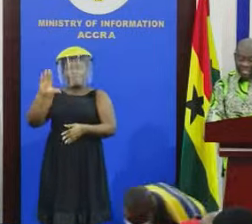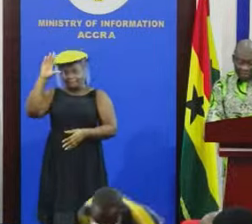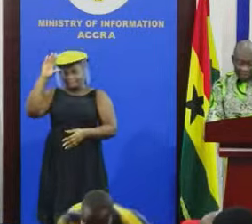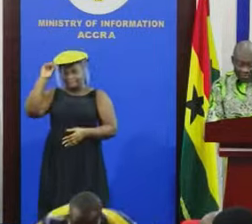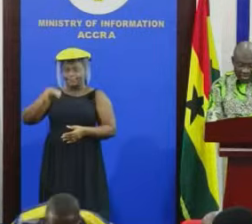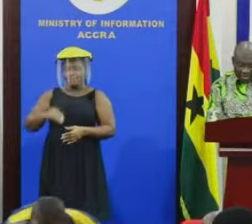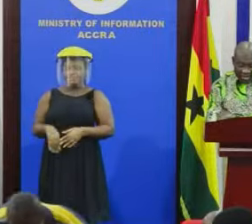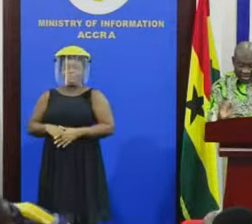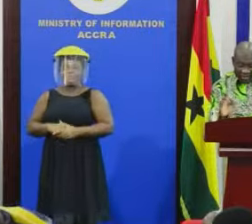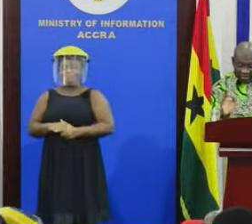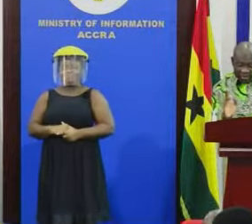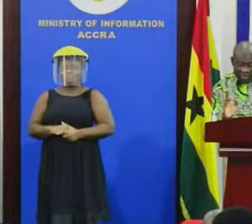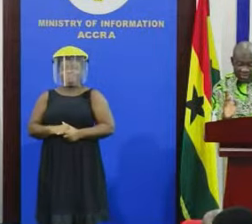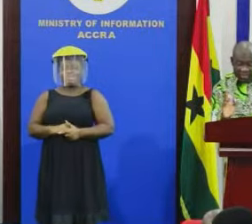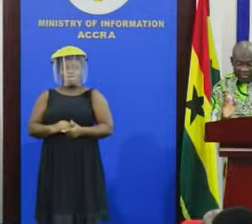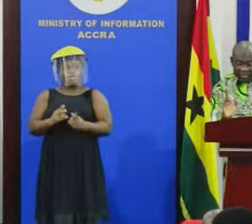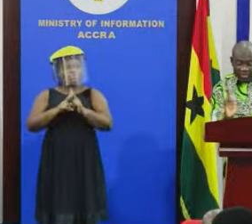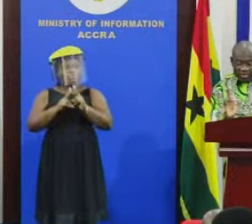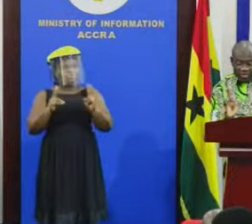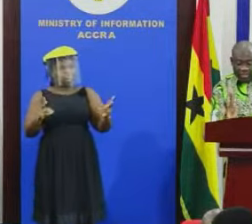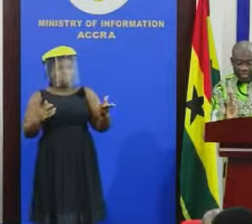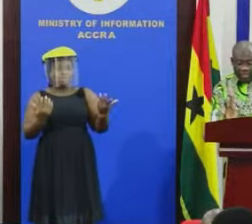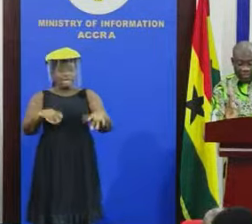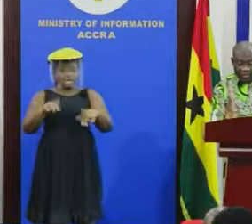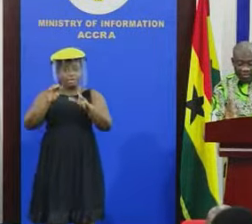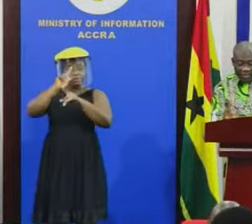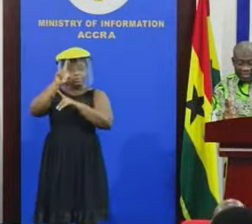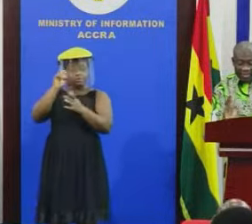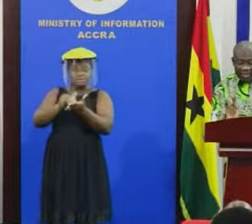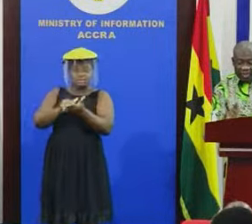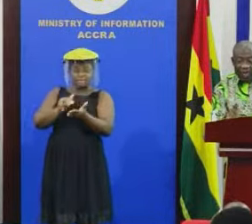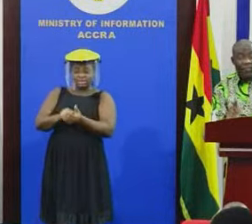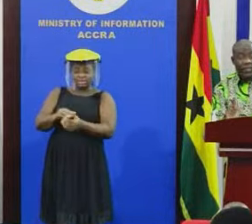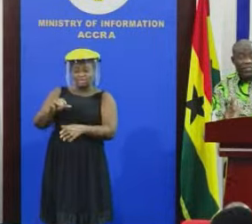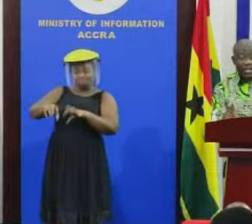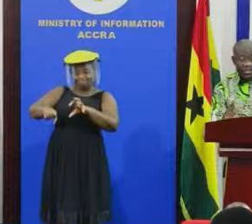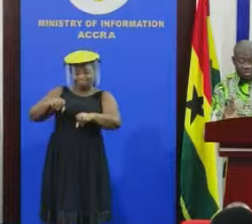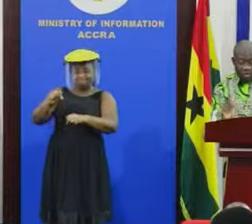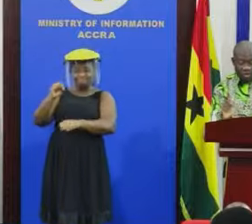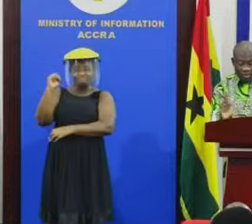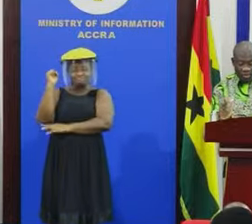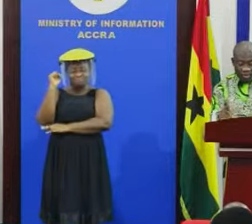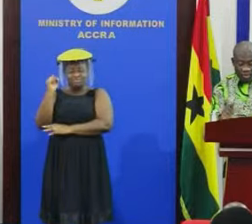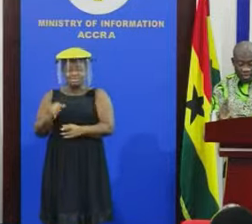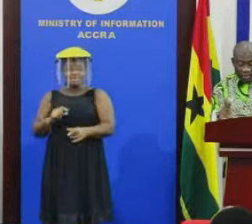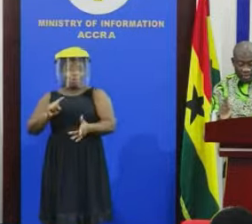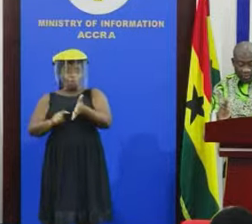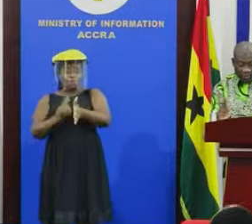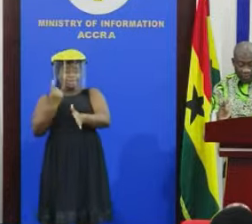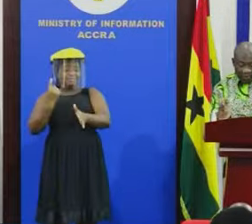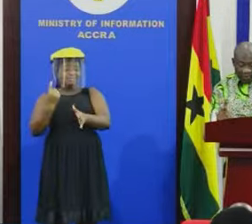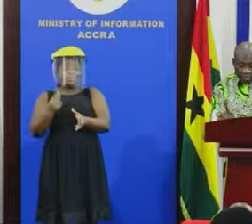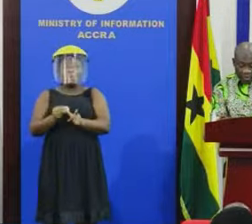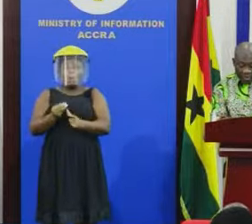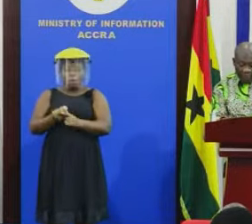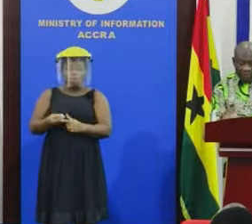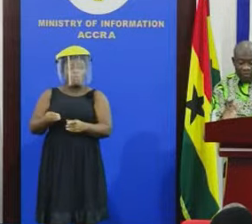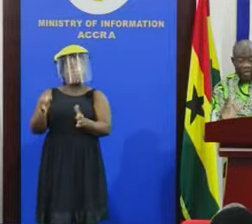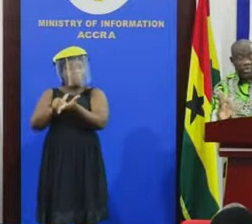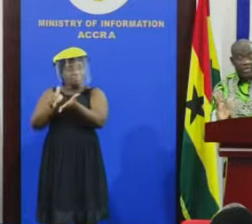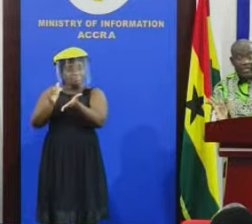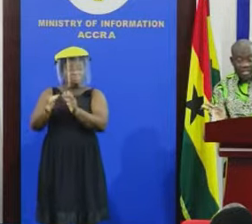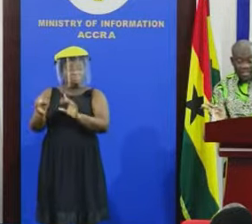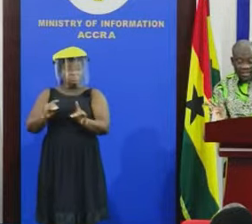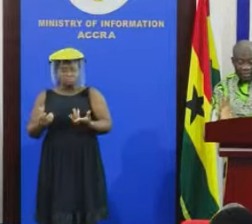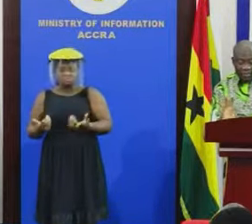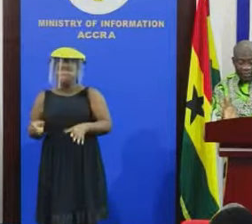usual suspects. So is this tree stump removal exercise a one-off exercise or would it be followed up?